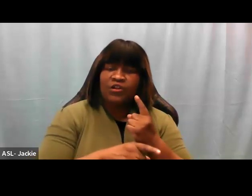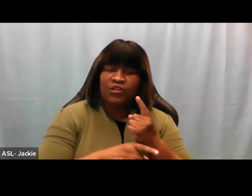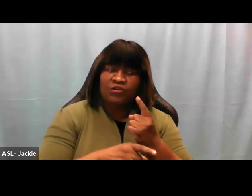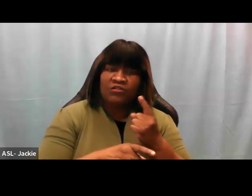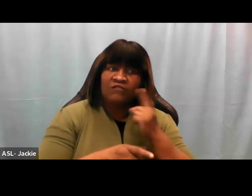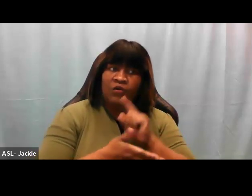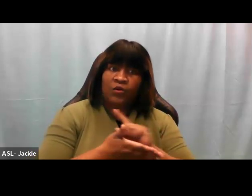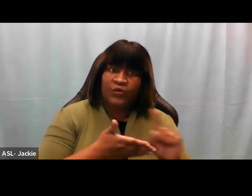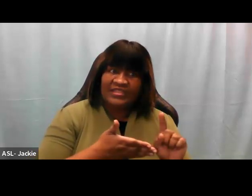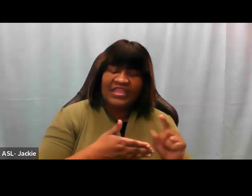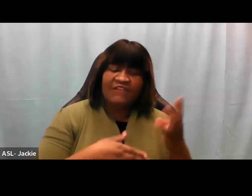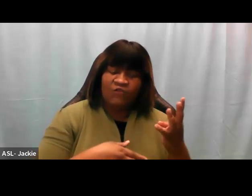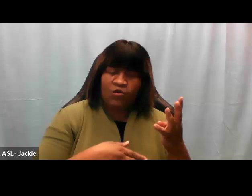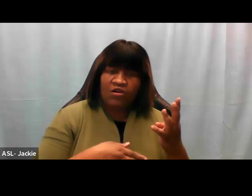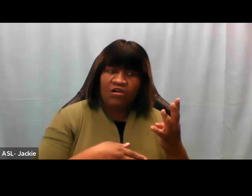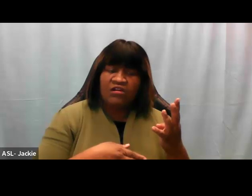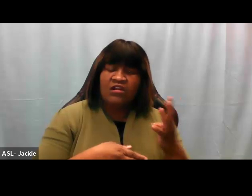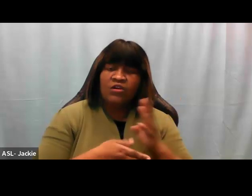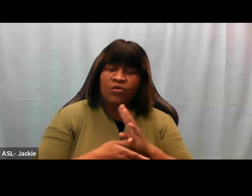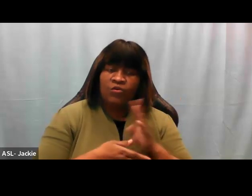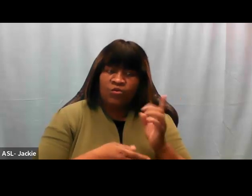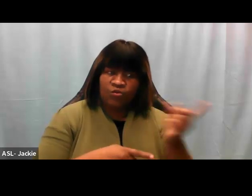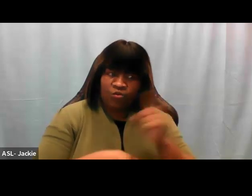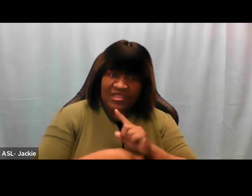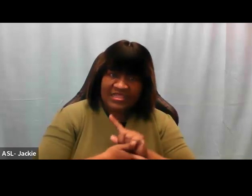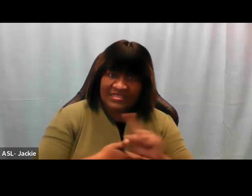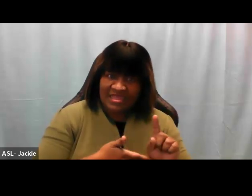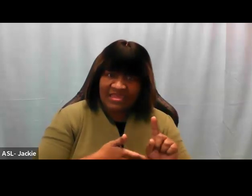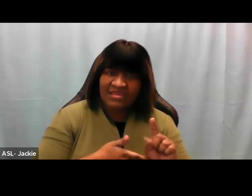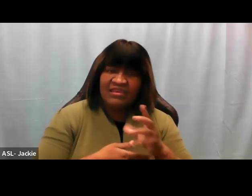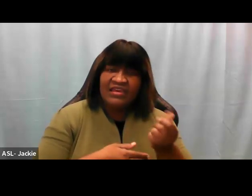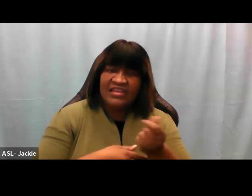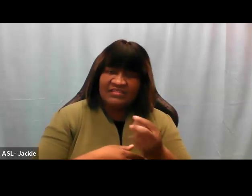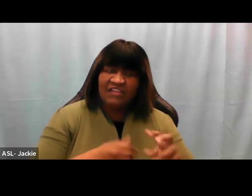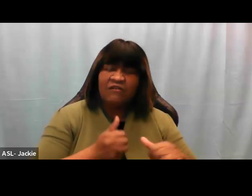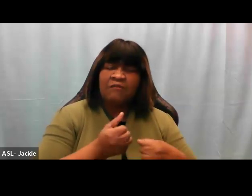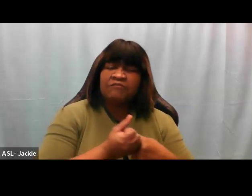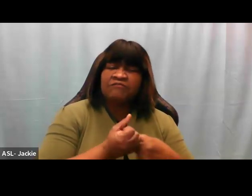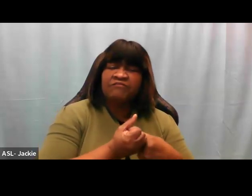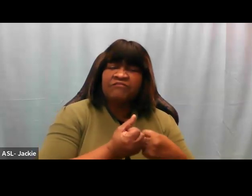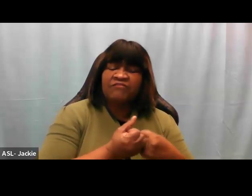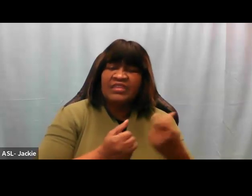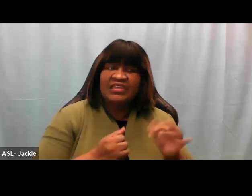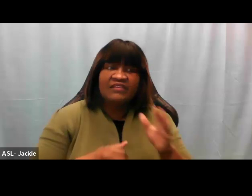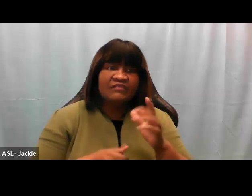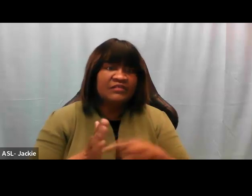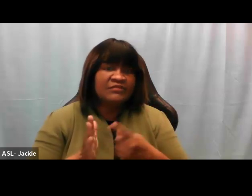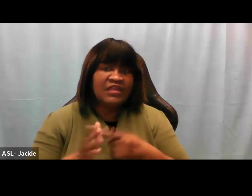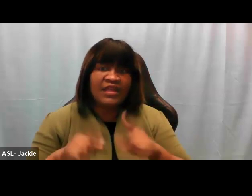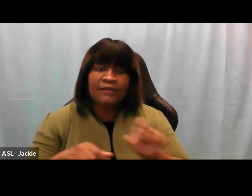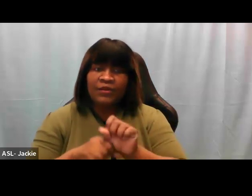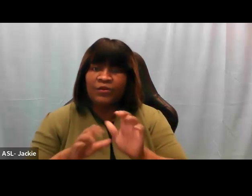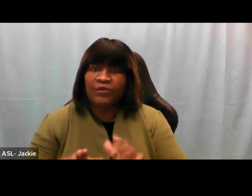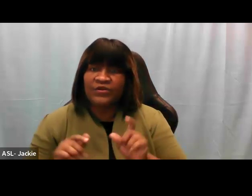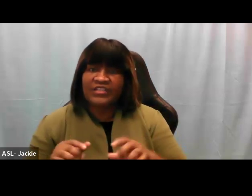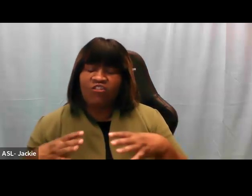weekday workers, and 4 separate weekend workers. Plus, I have several backups on hand just because sometimes my workers